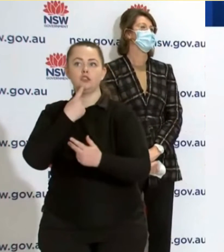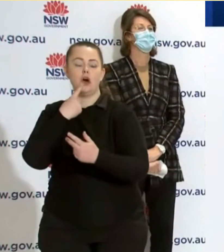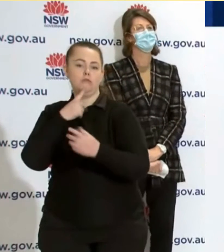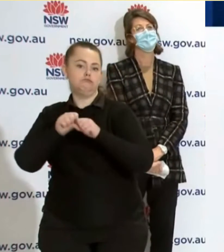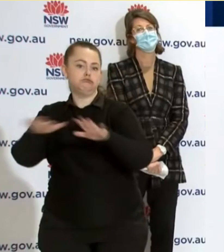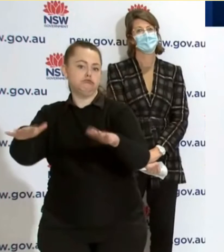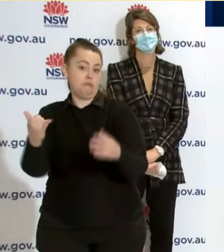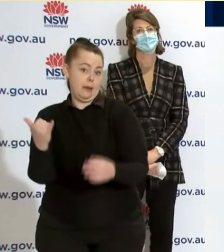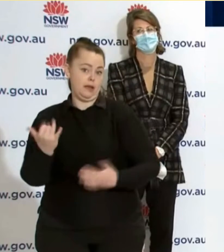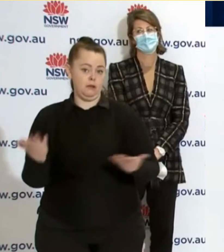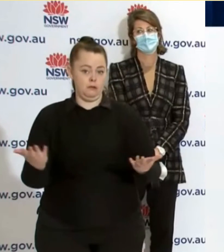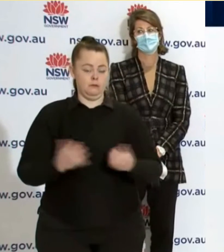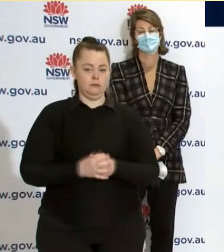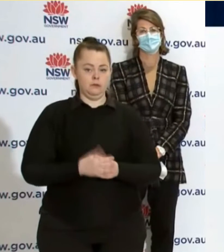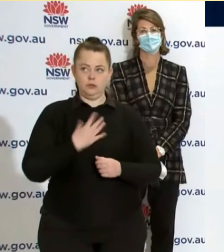this is not a